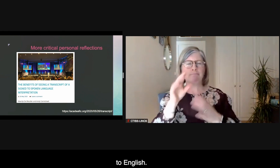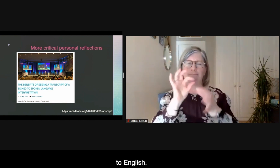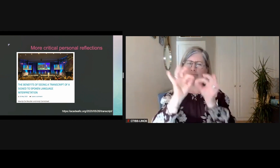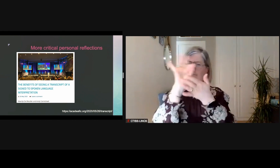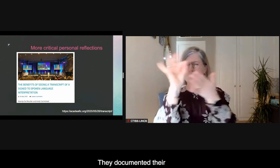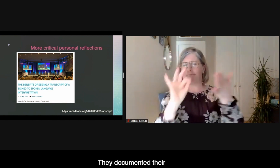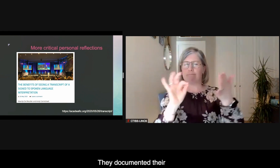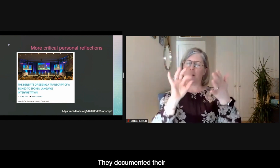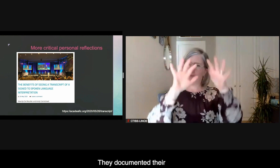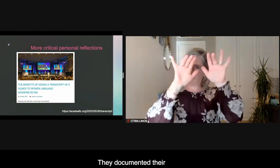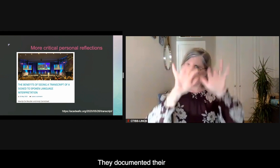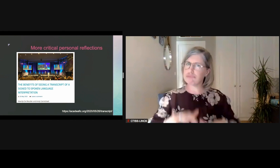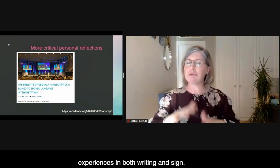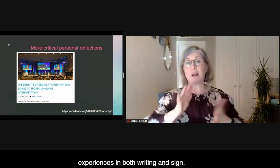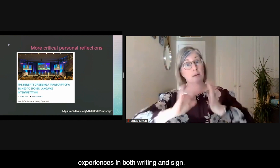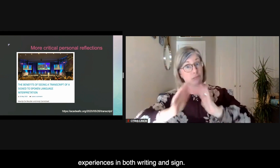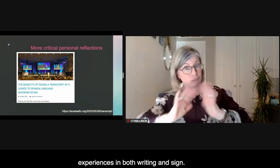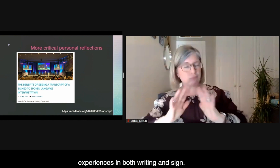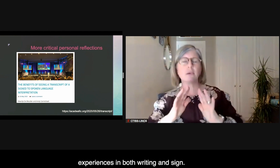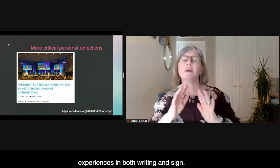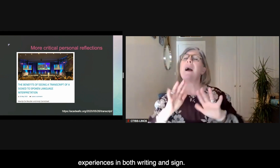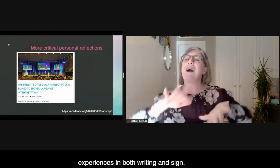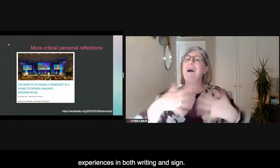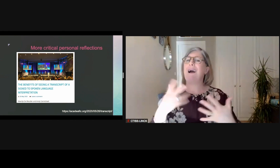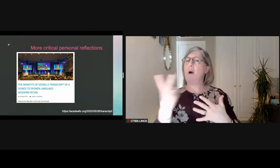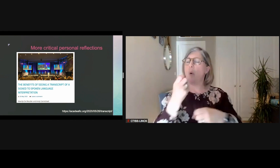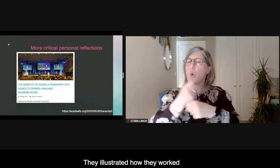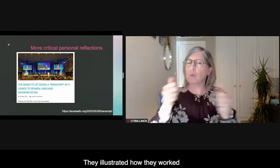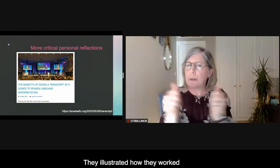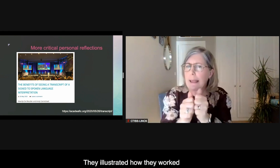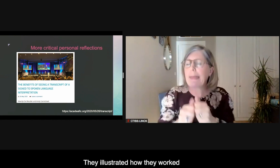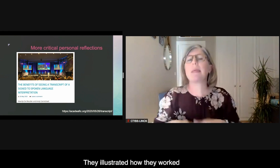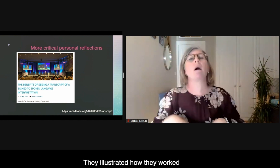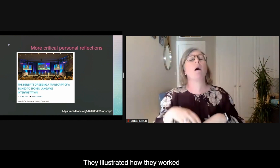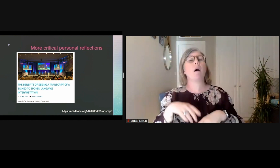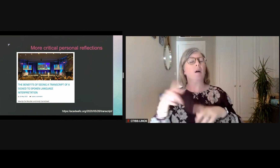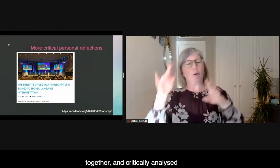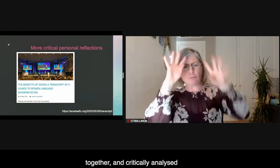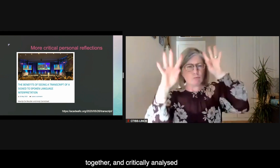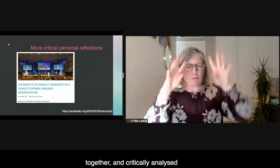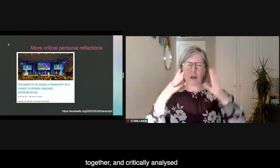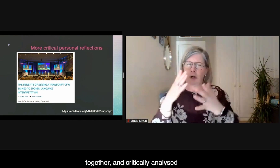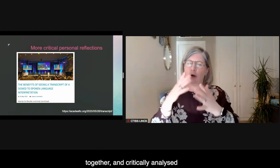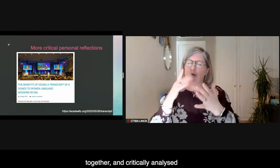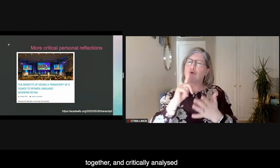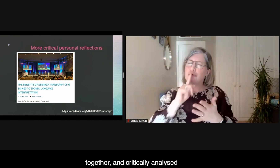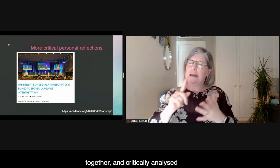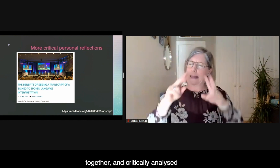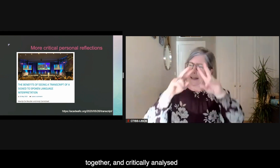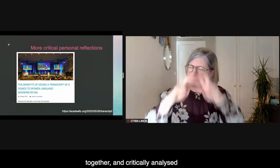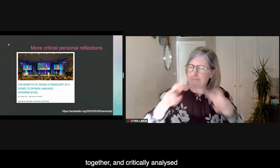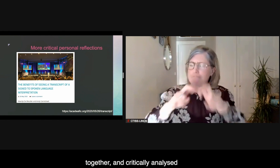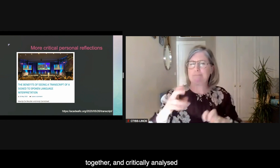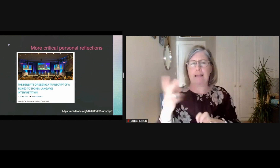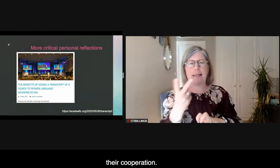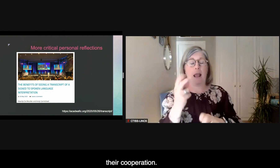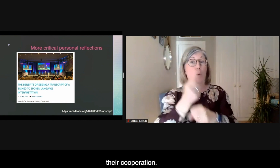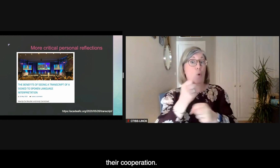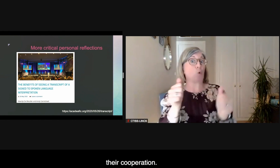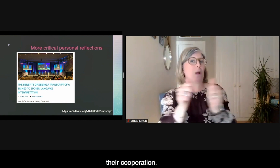Sign to English. They documented their experiences in both writing and sign. They illustrated how they worked together and critically